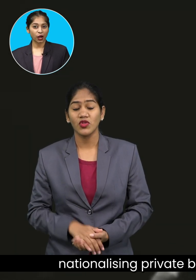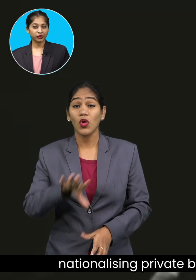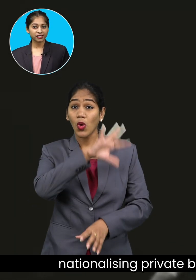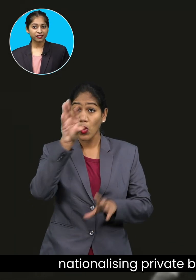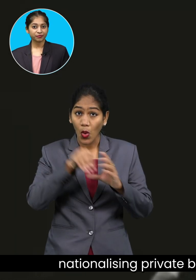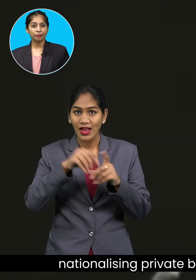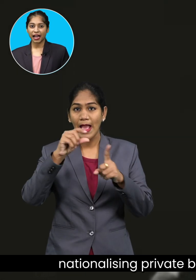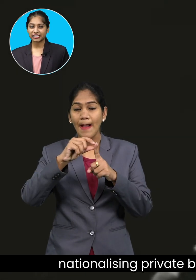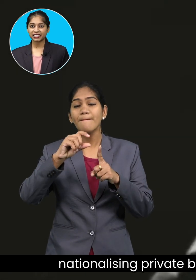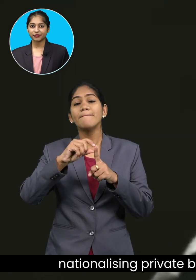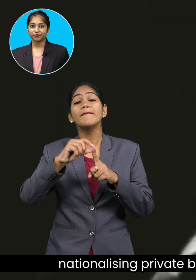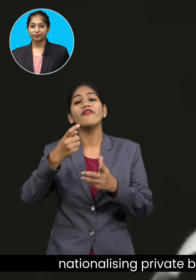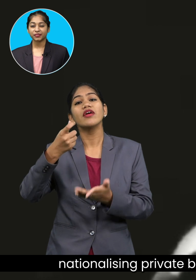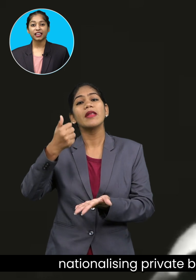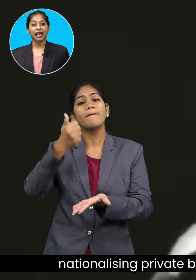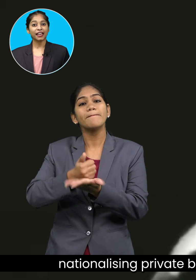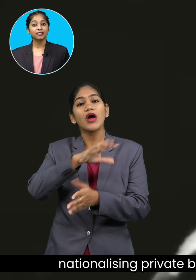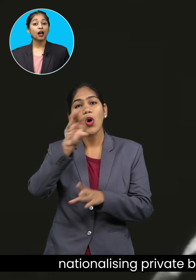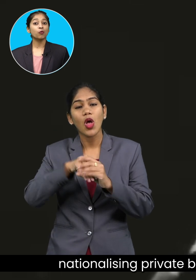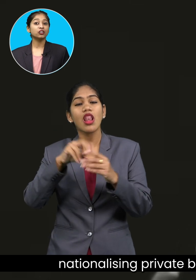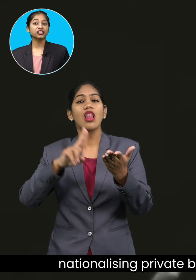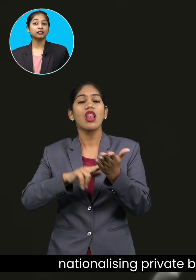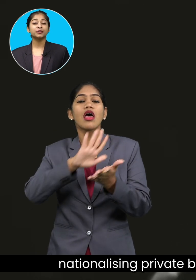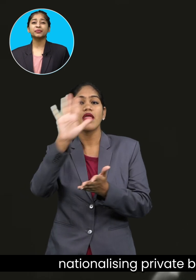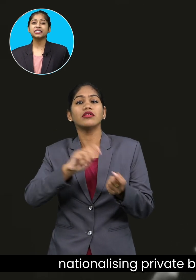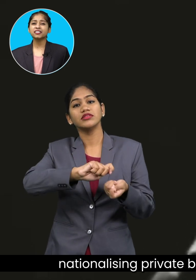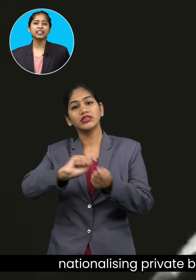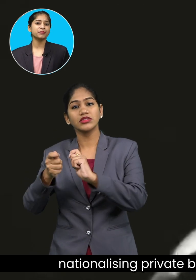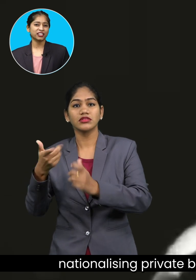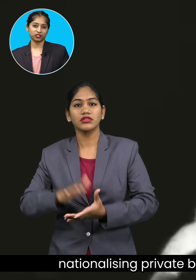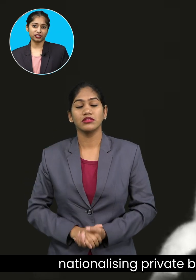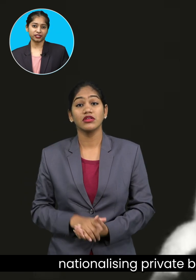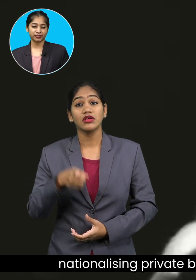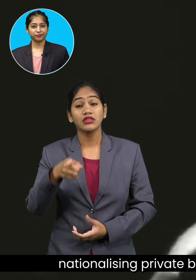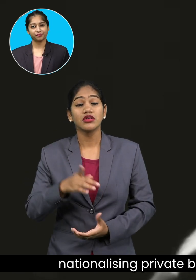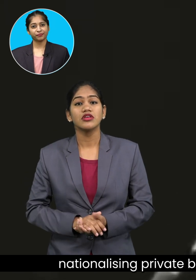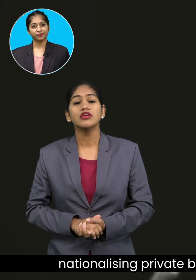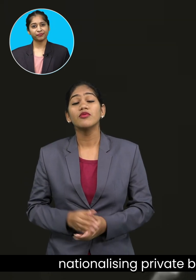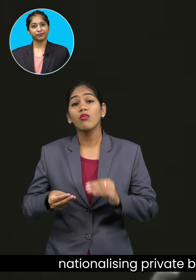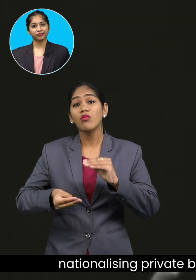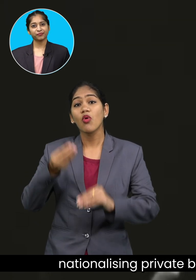nationalizing private banks and abolishing princely pensions.